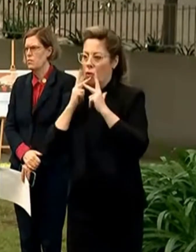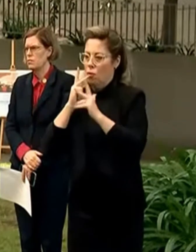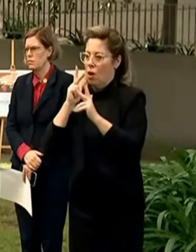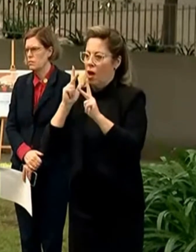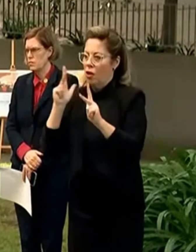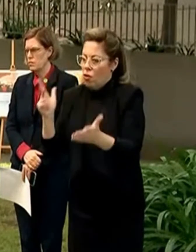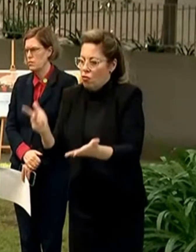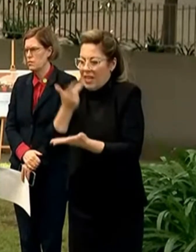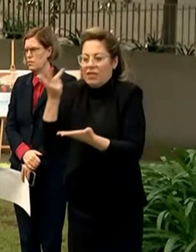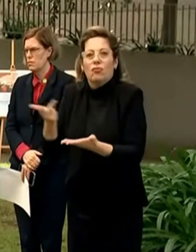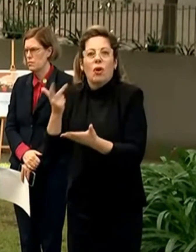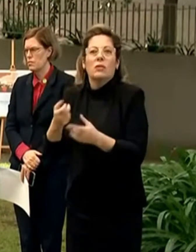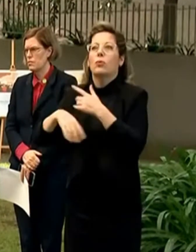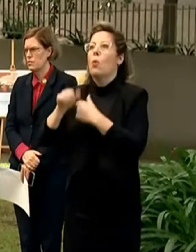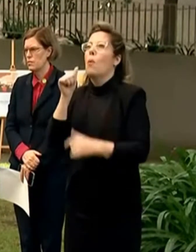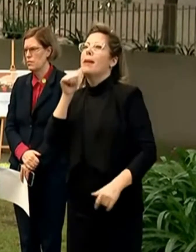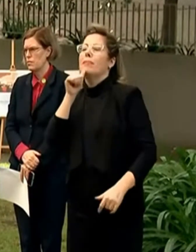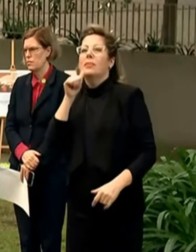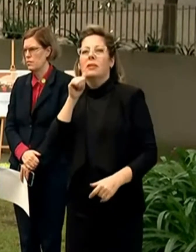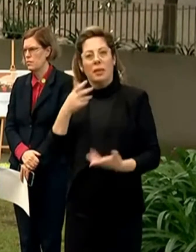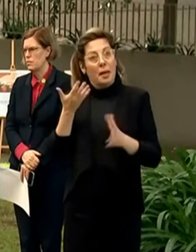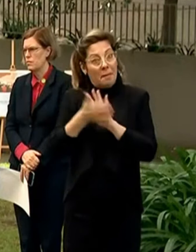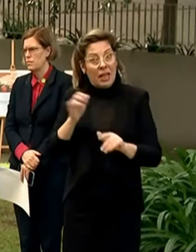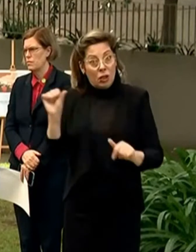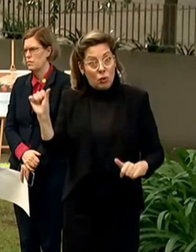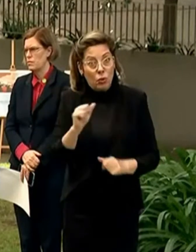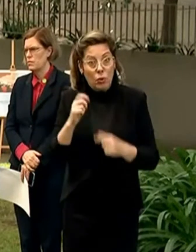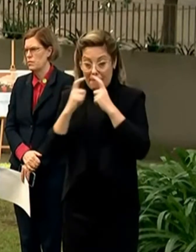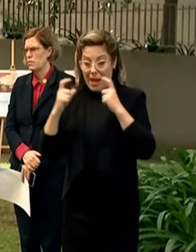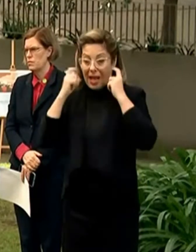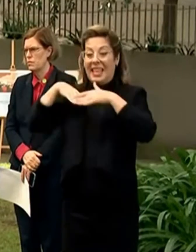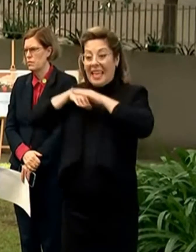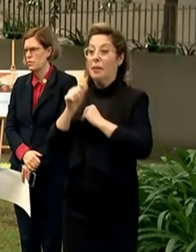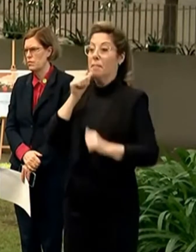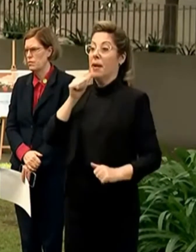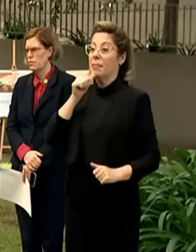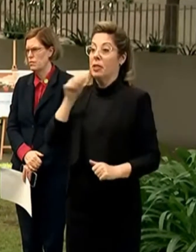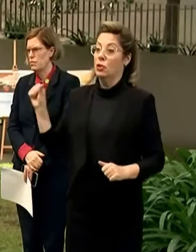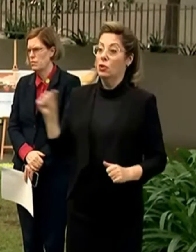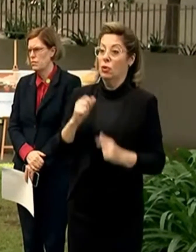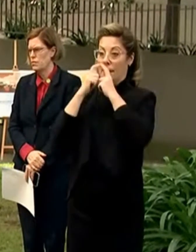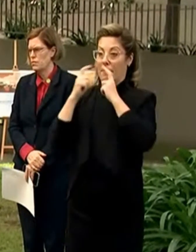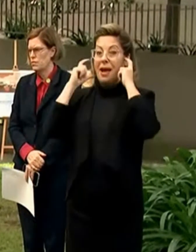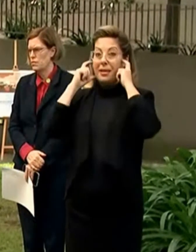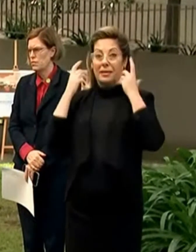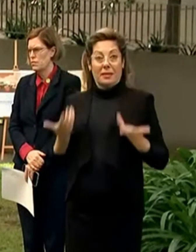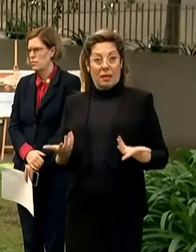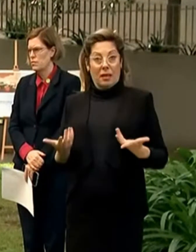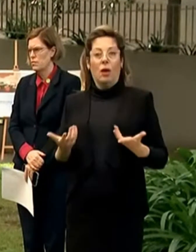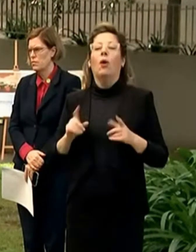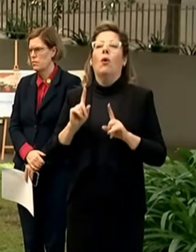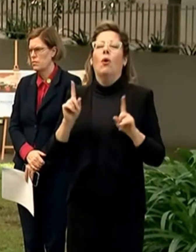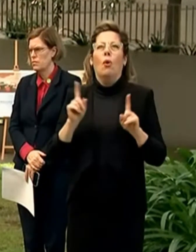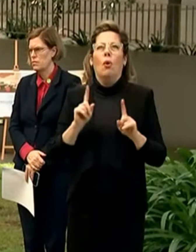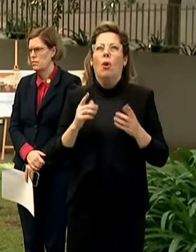a mask where practical? And just on the timing, what's changed between today and last week when you said that